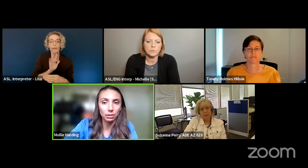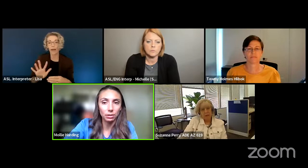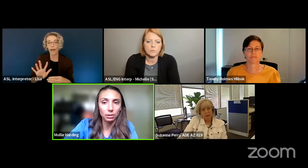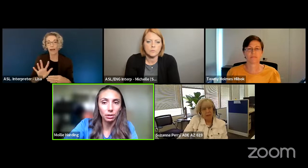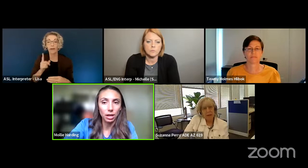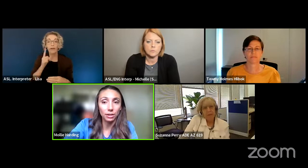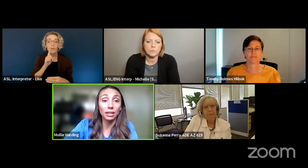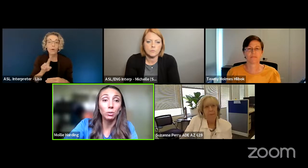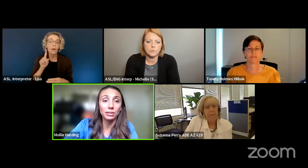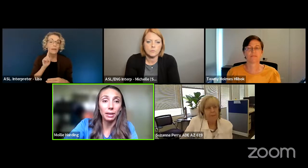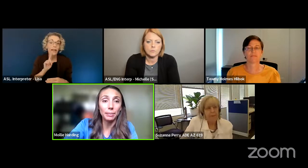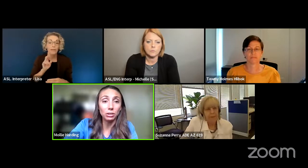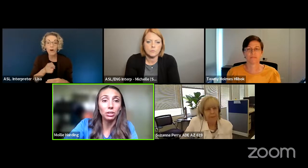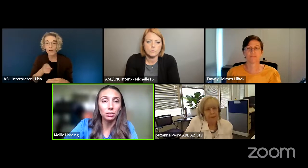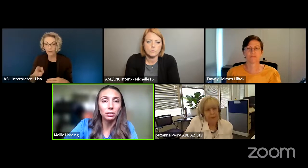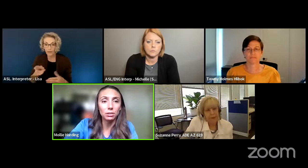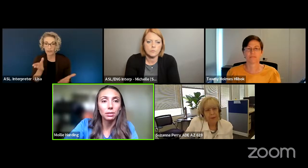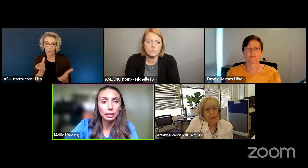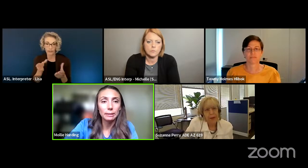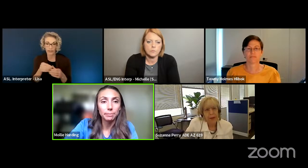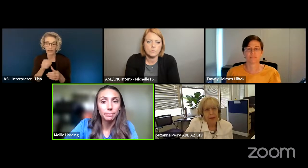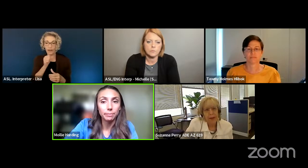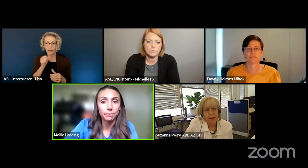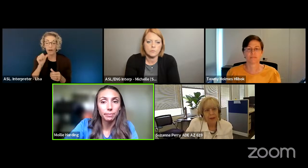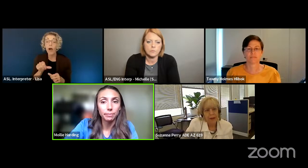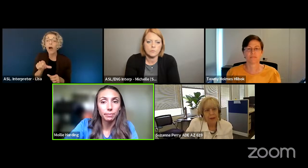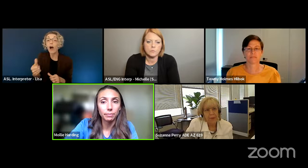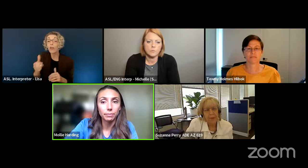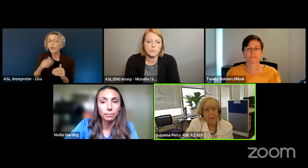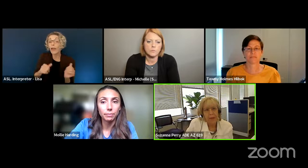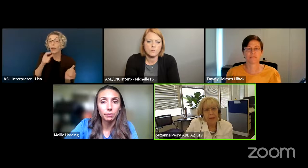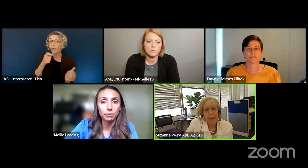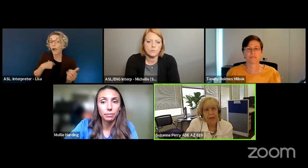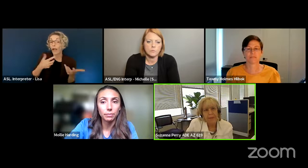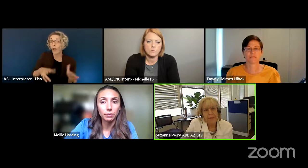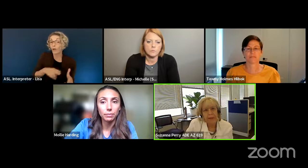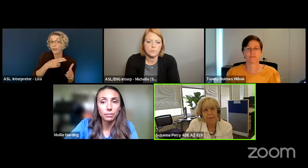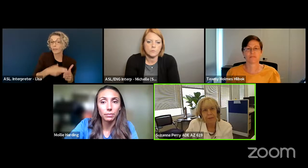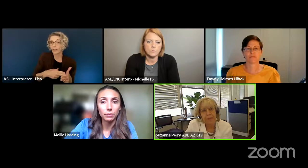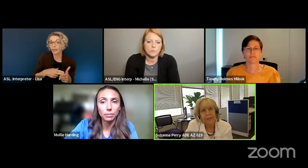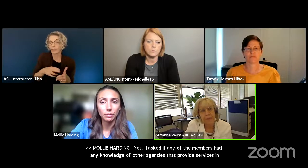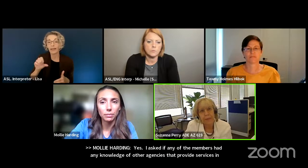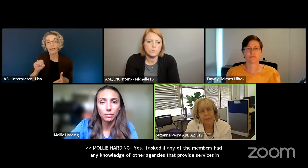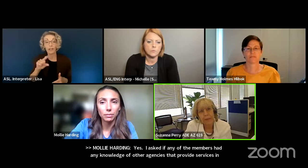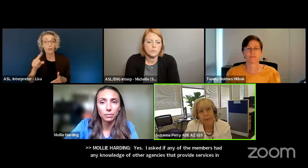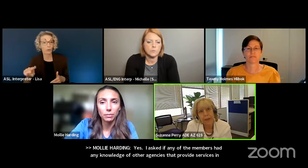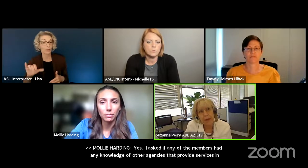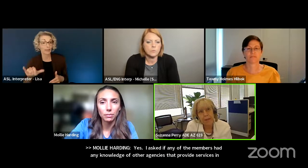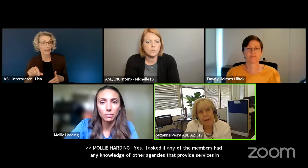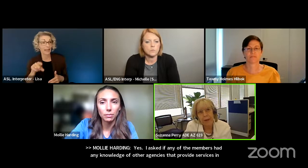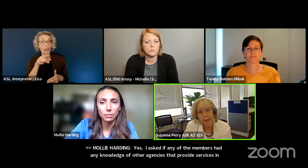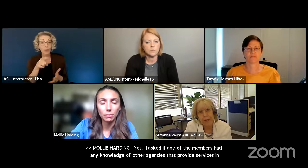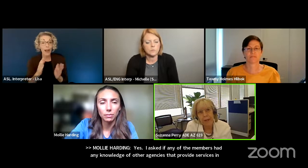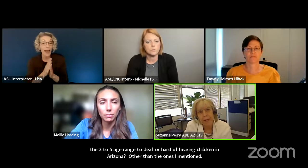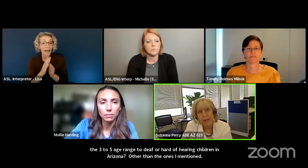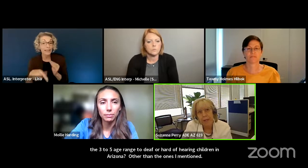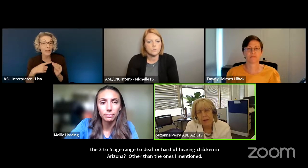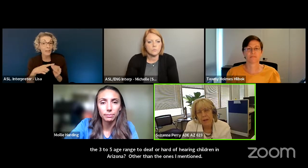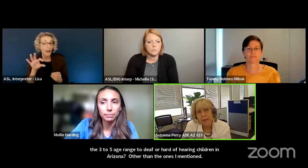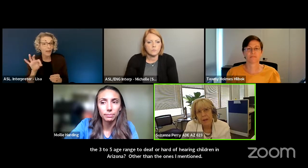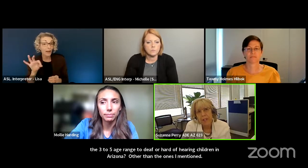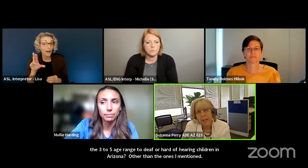Arizona, other than the ones I mentioned. Well, when you asked about funding, it made me think about